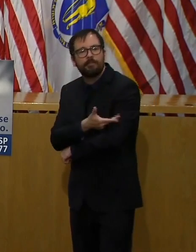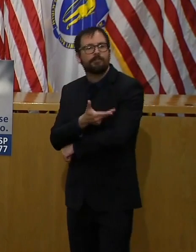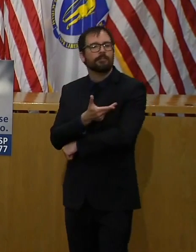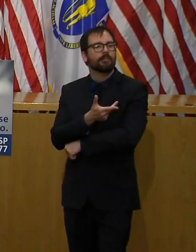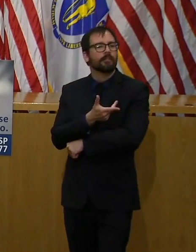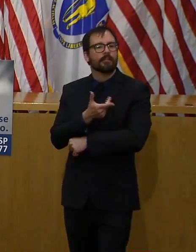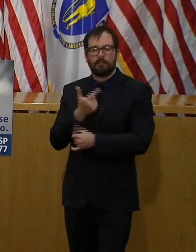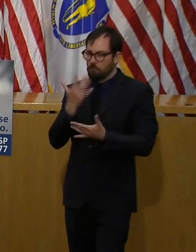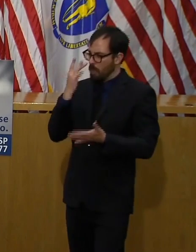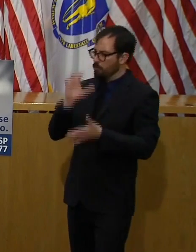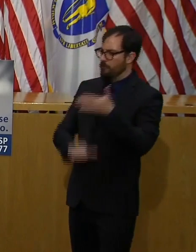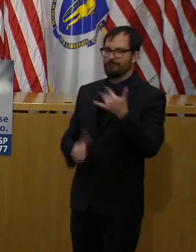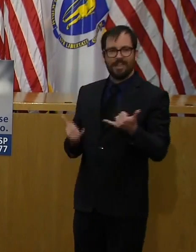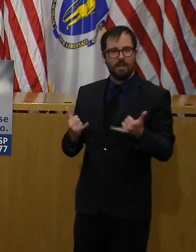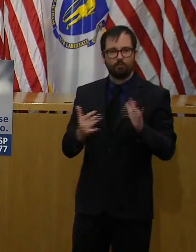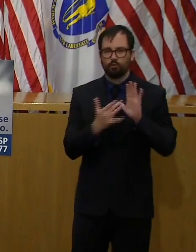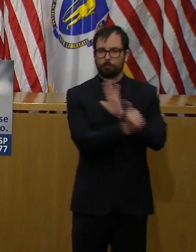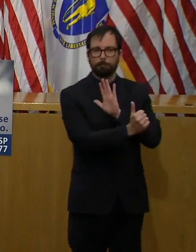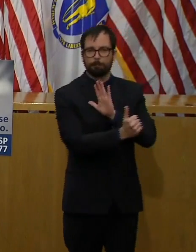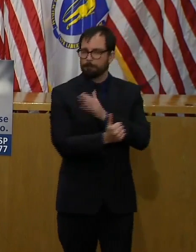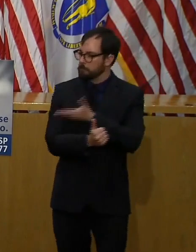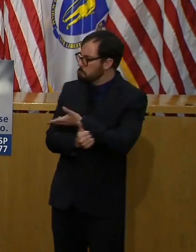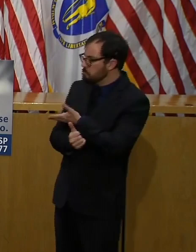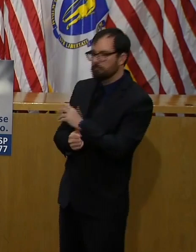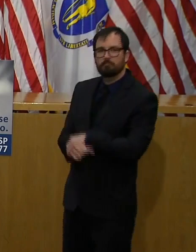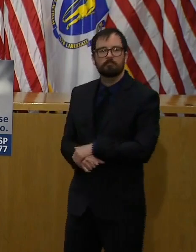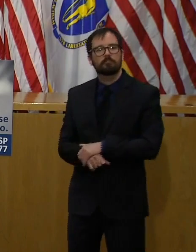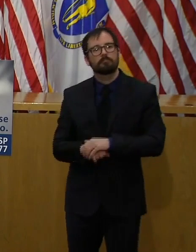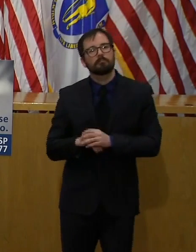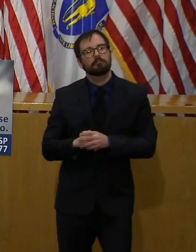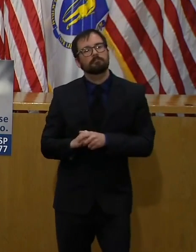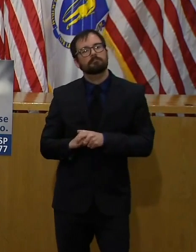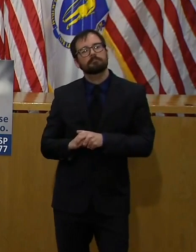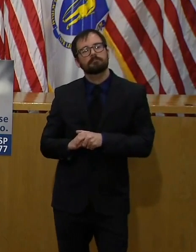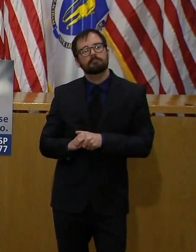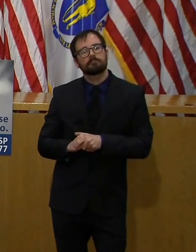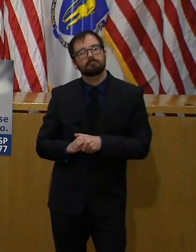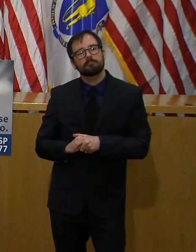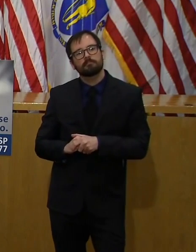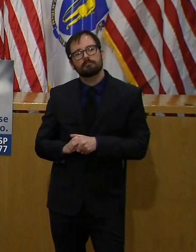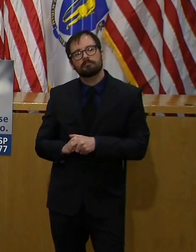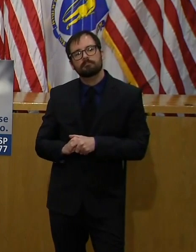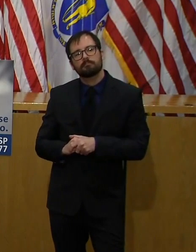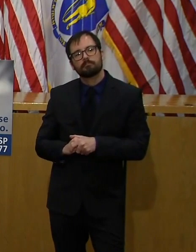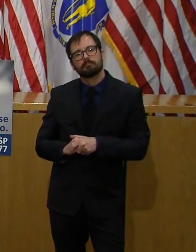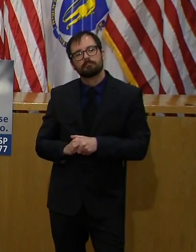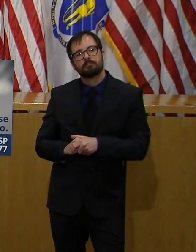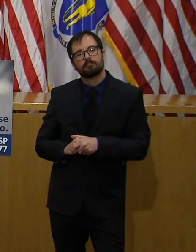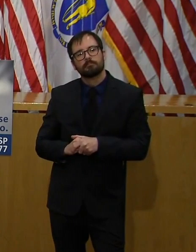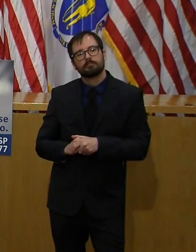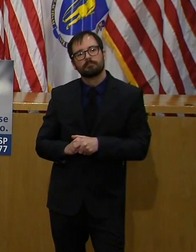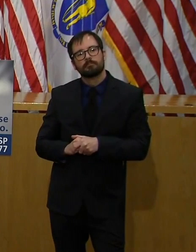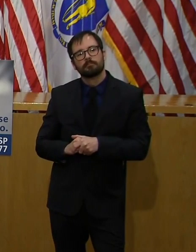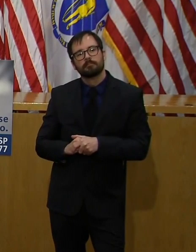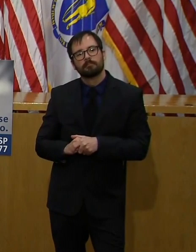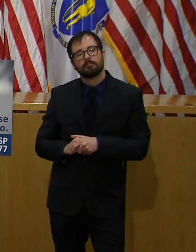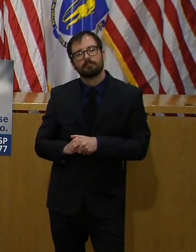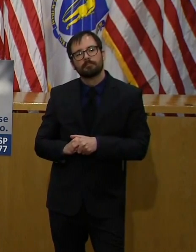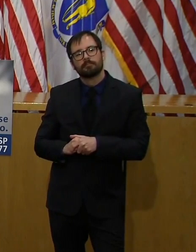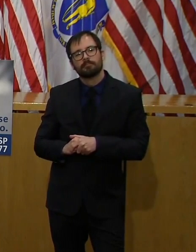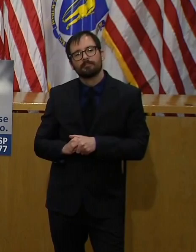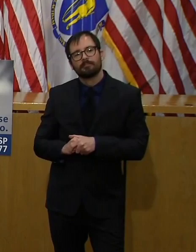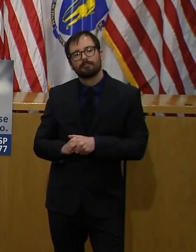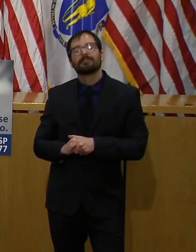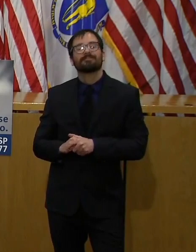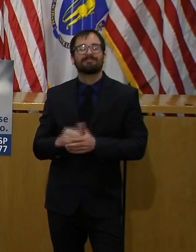were under investigation, and that number was so large, we felt that it just was not accurate data. And now what we have, and we've been